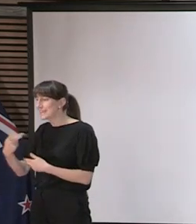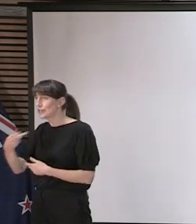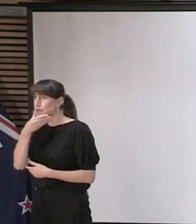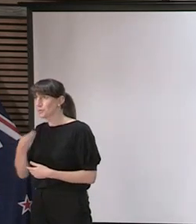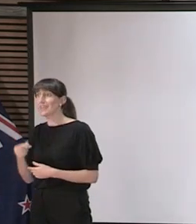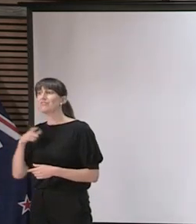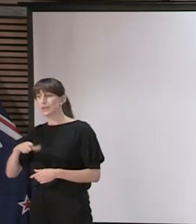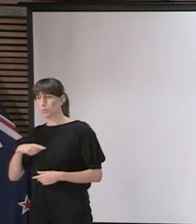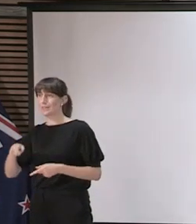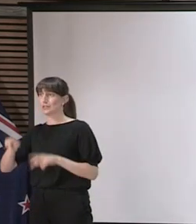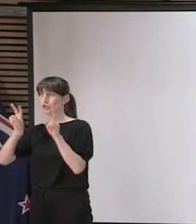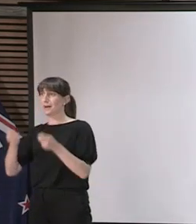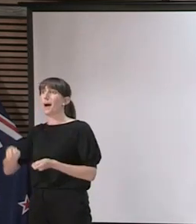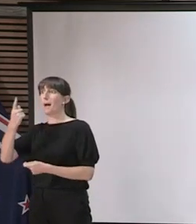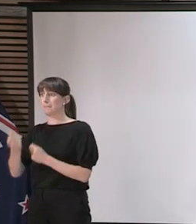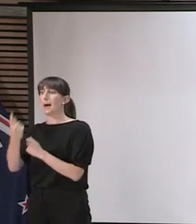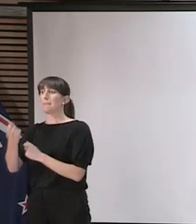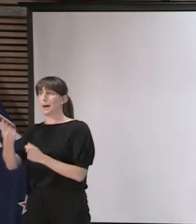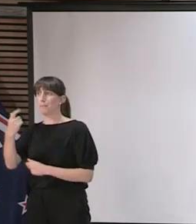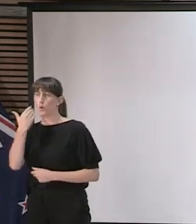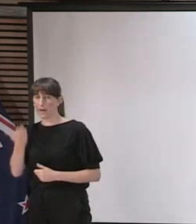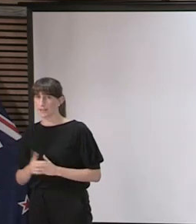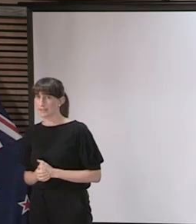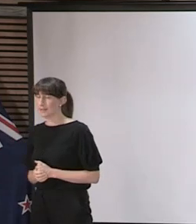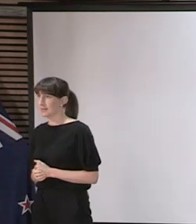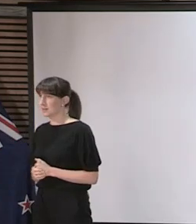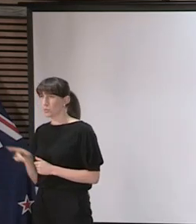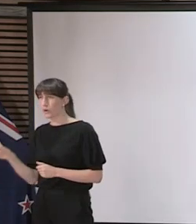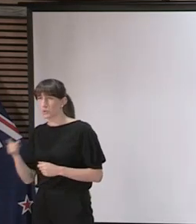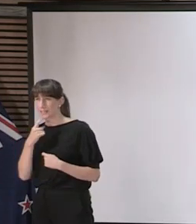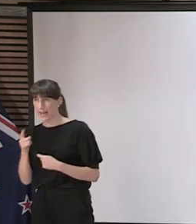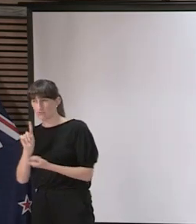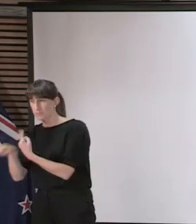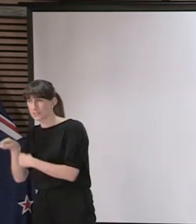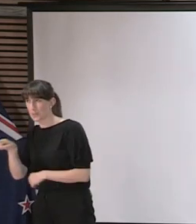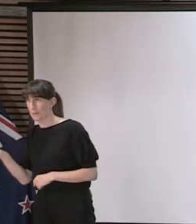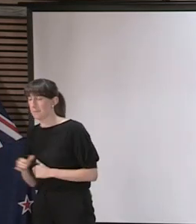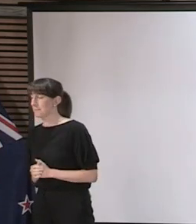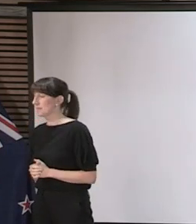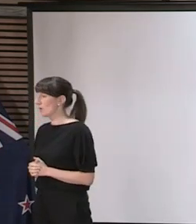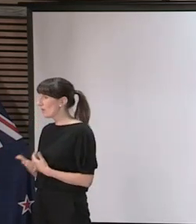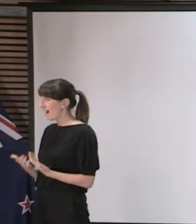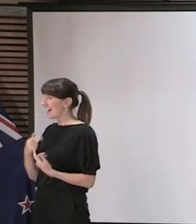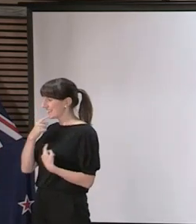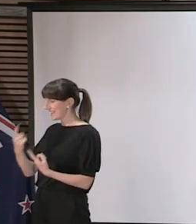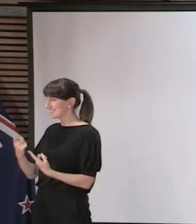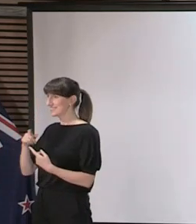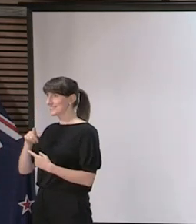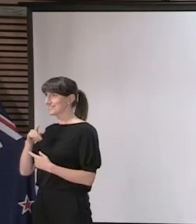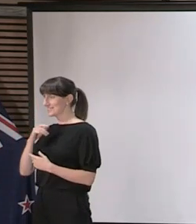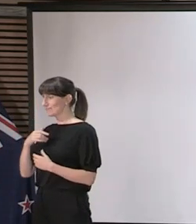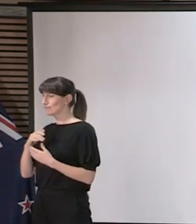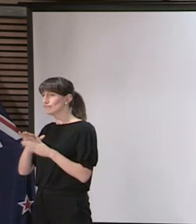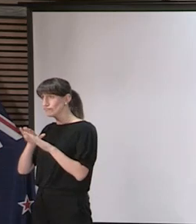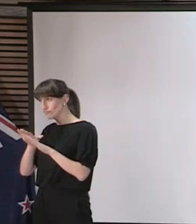Well, because I can reassure them, and the feedback I get from many workers around the country, and if I ever hear of